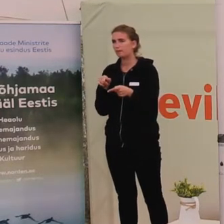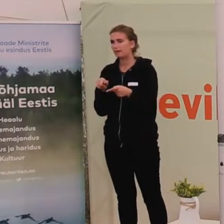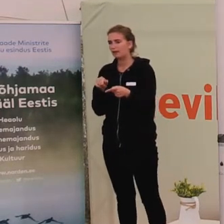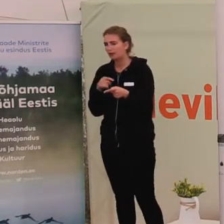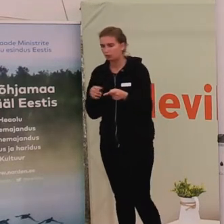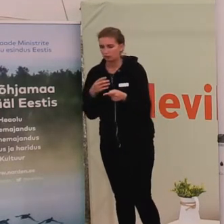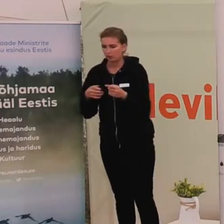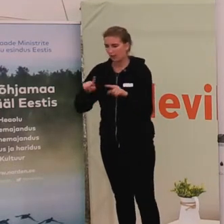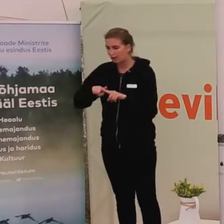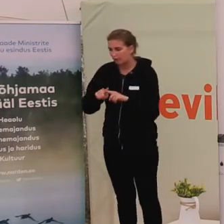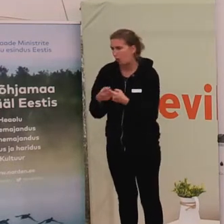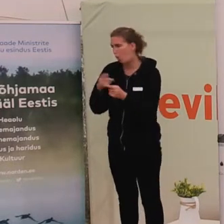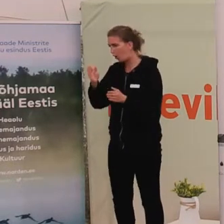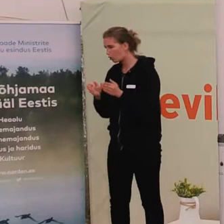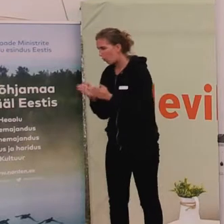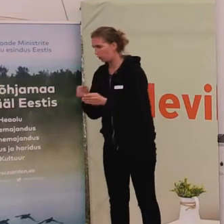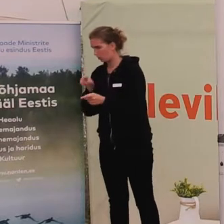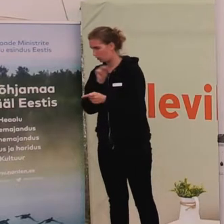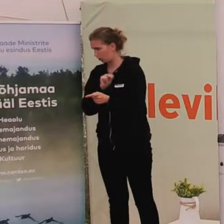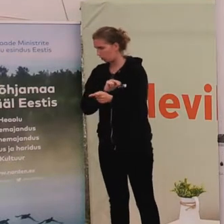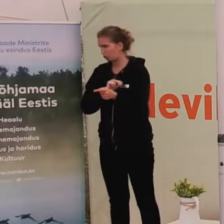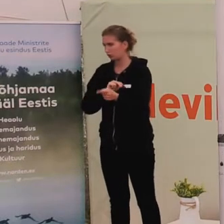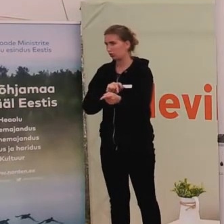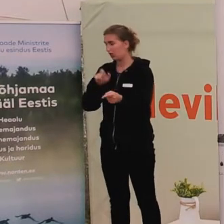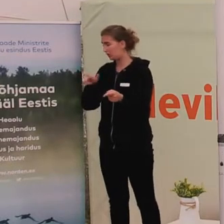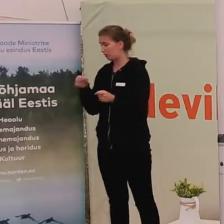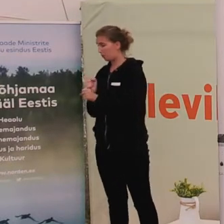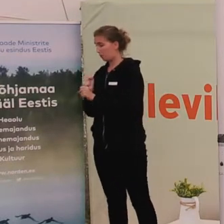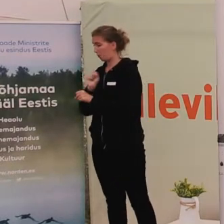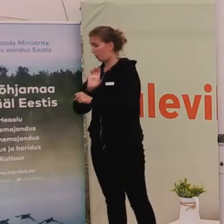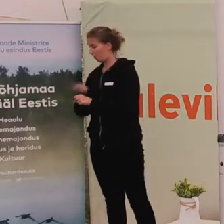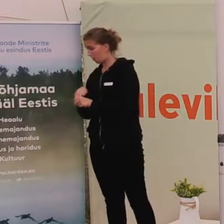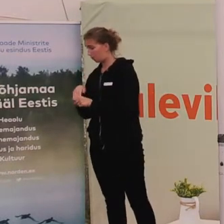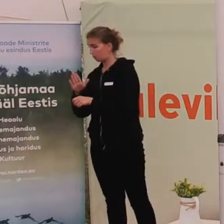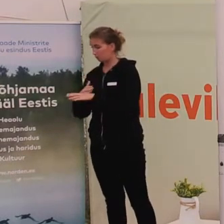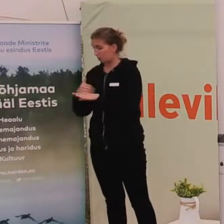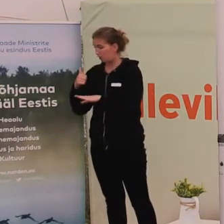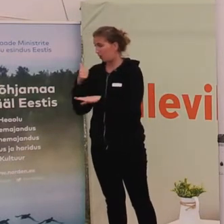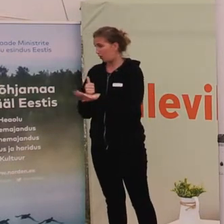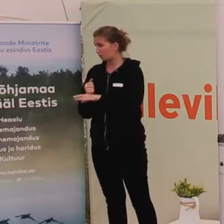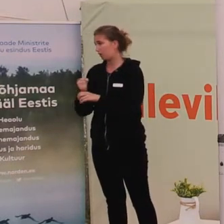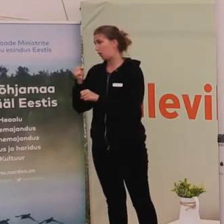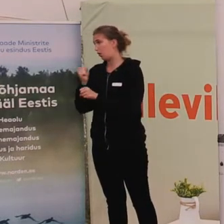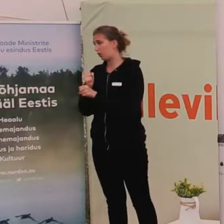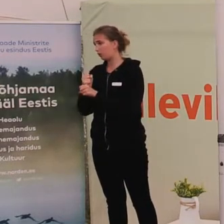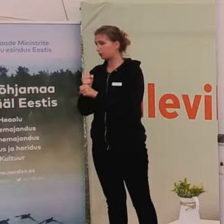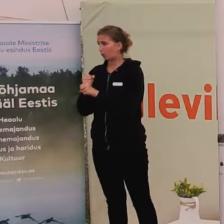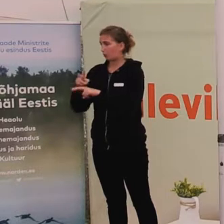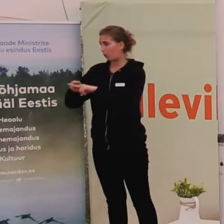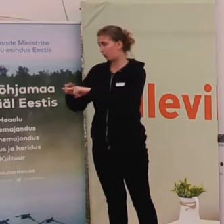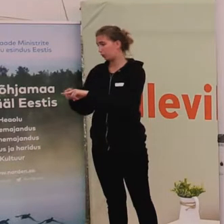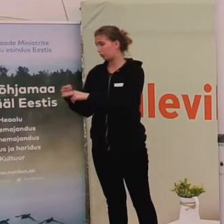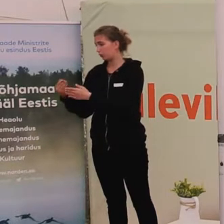artificial intelligence and robots and things like that, and people don't have to work. So instead of working and creating new jobs and producing and